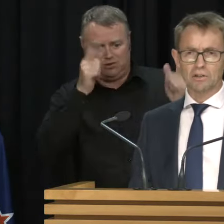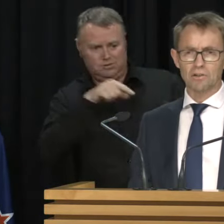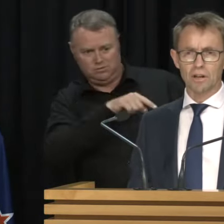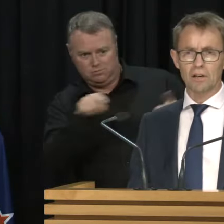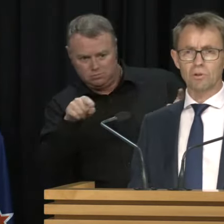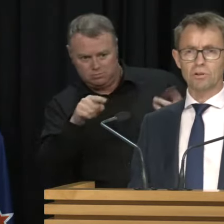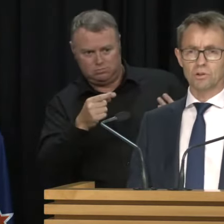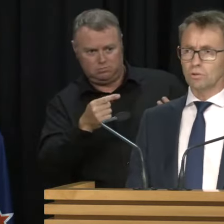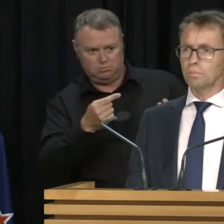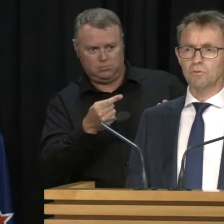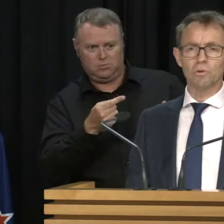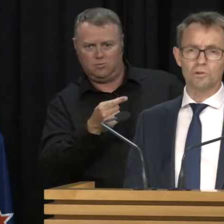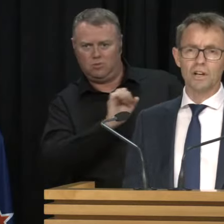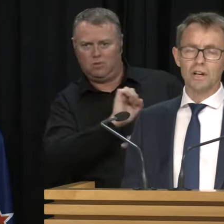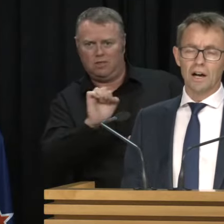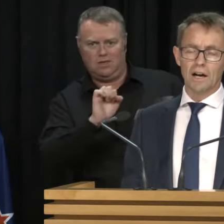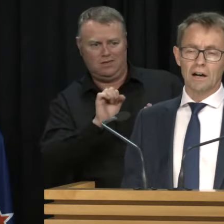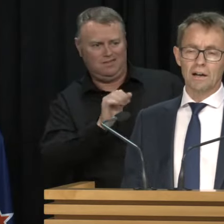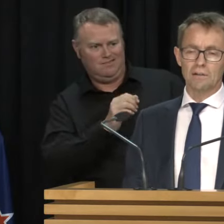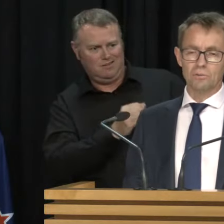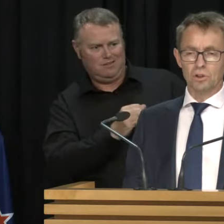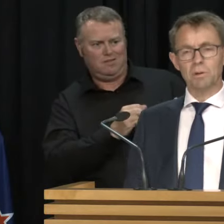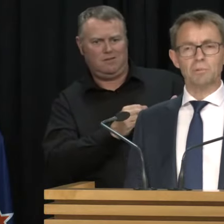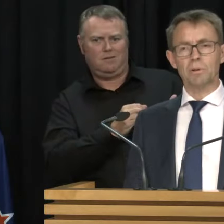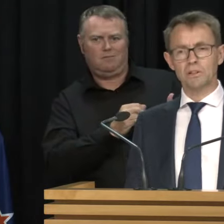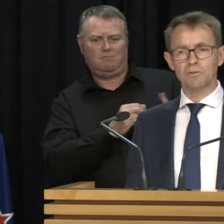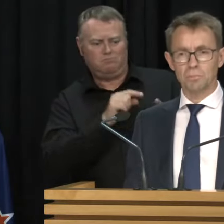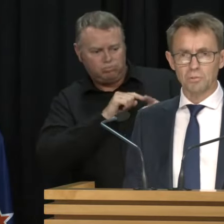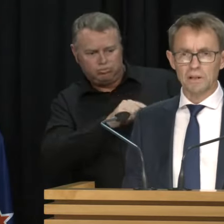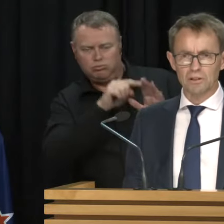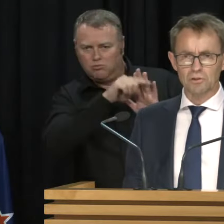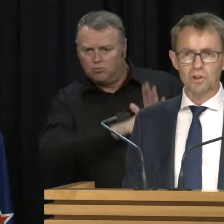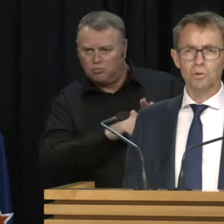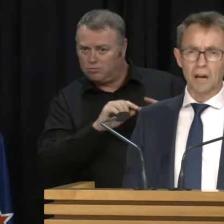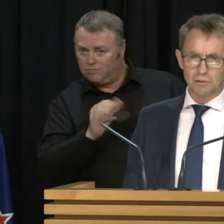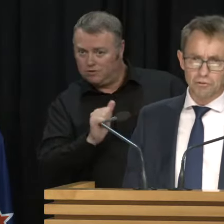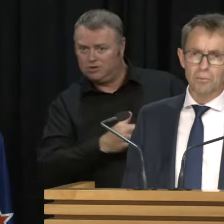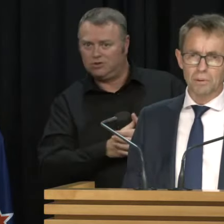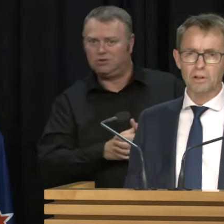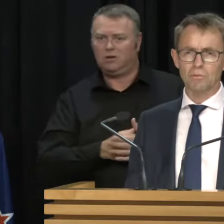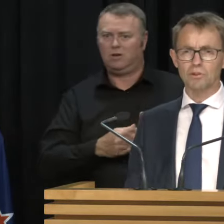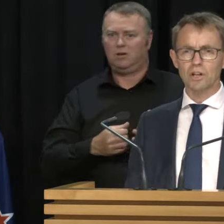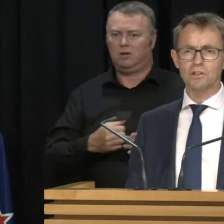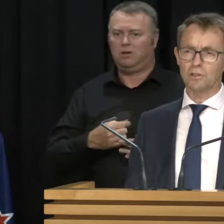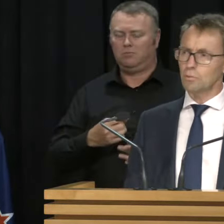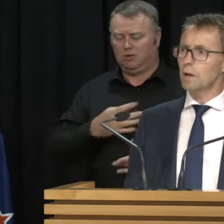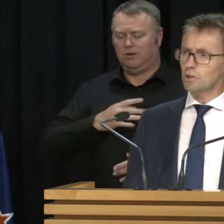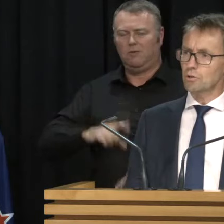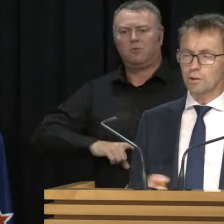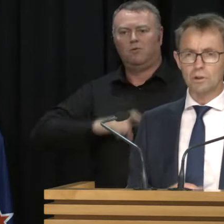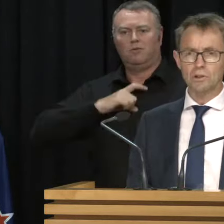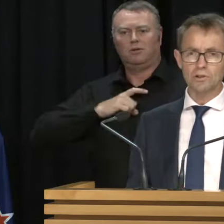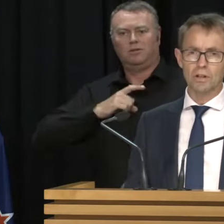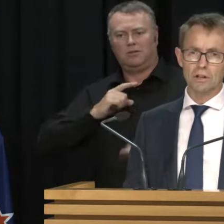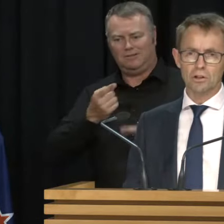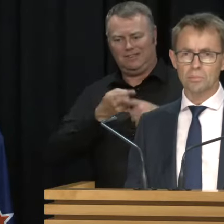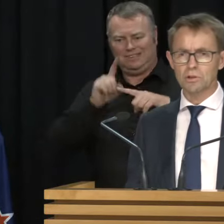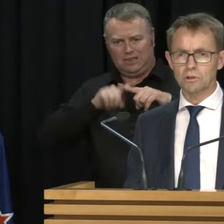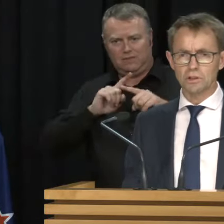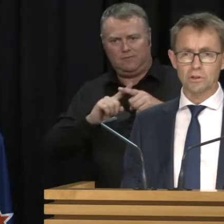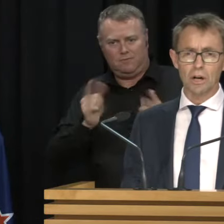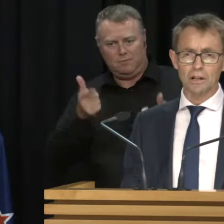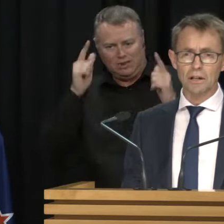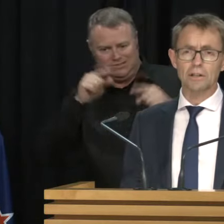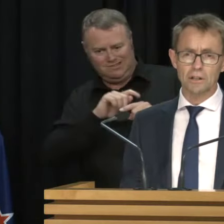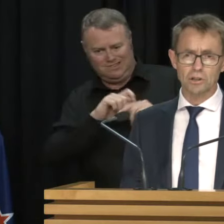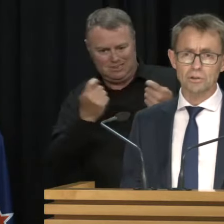the interactions they have with Sean, but of course, people bring different perspectives to and from conversations, and we'll make sure that we've just got an